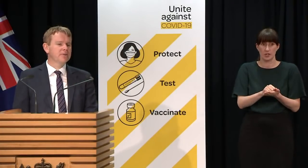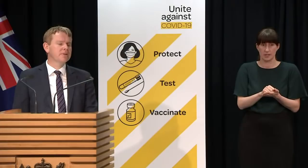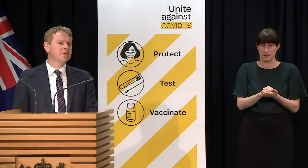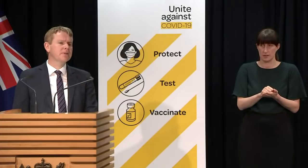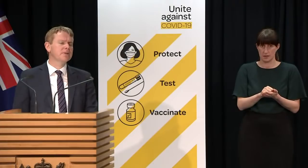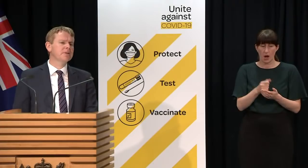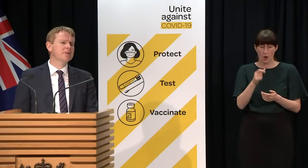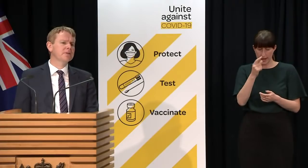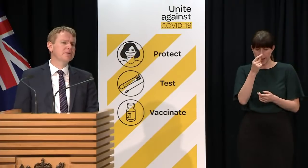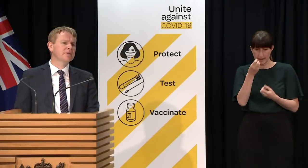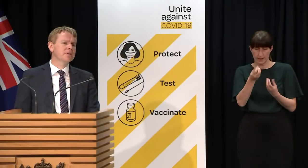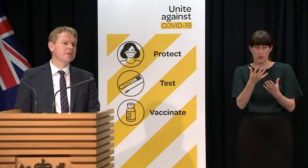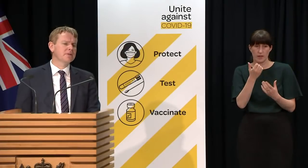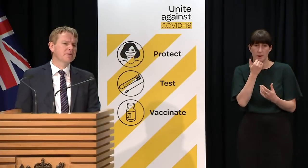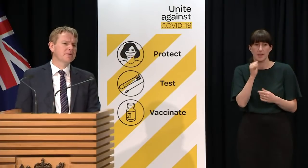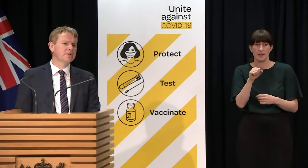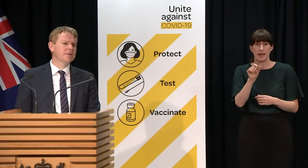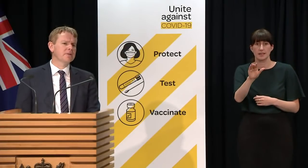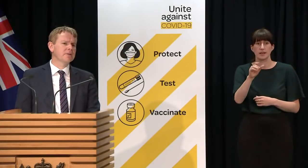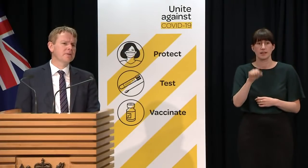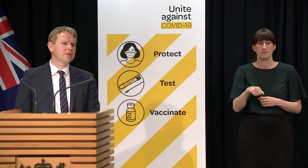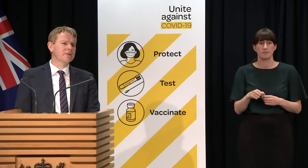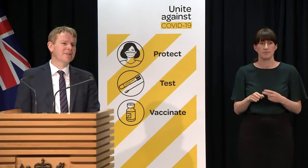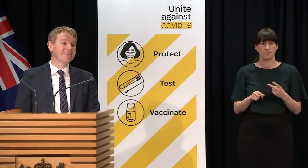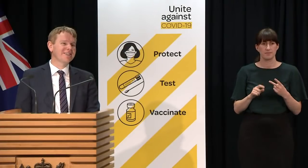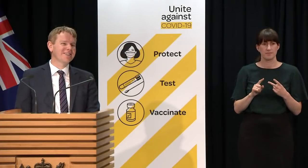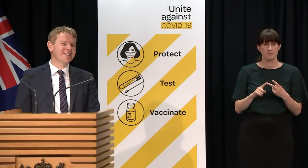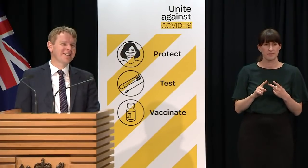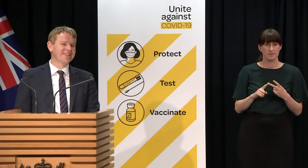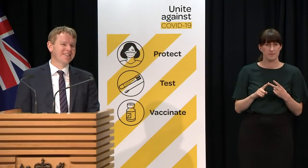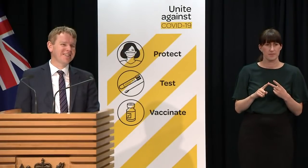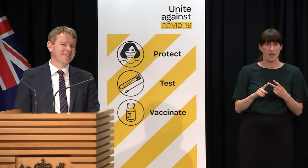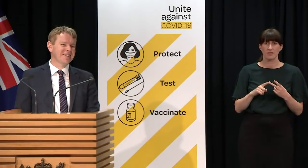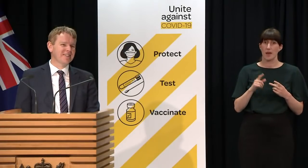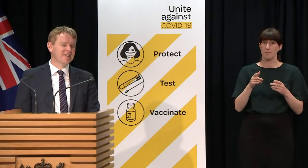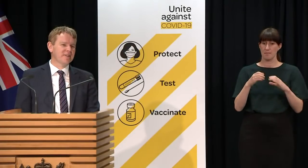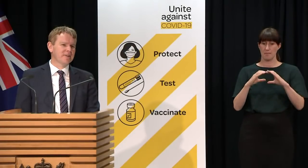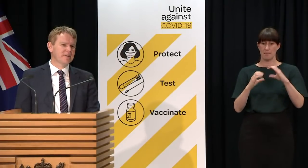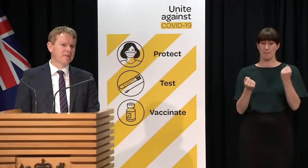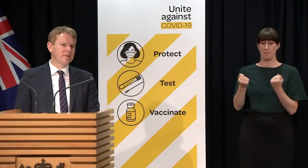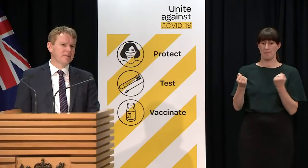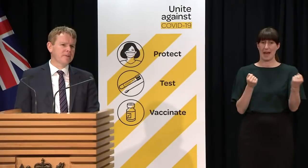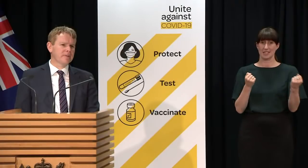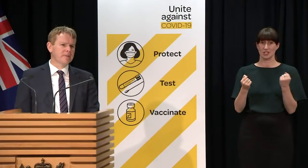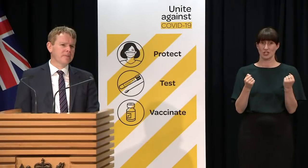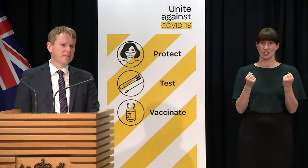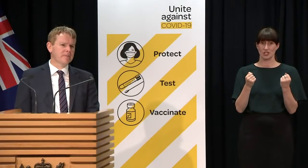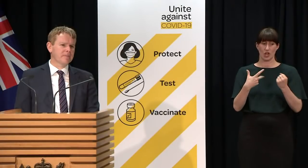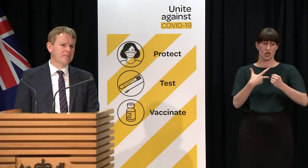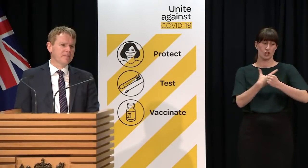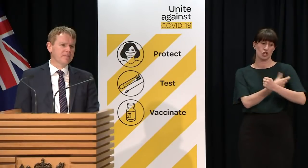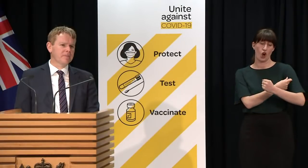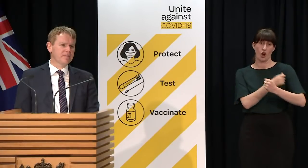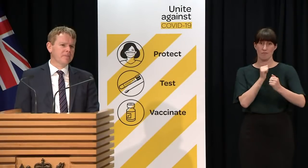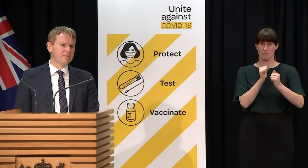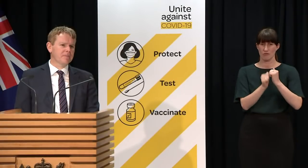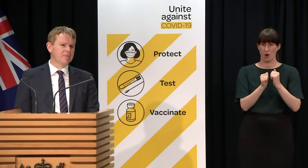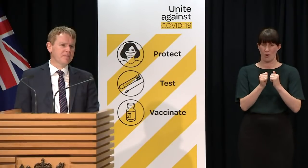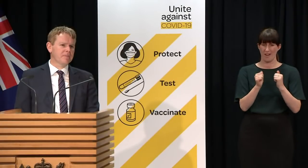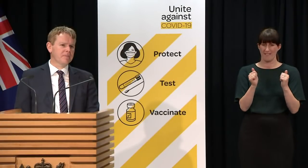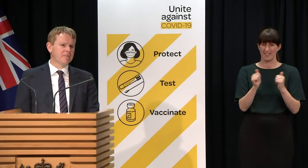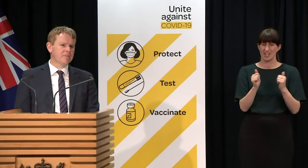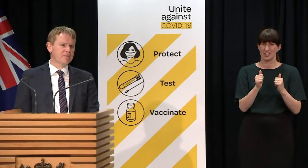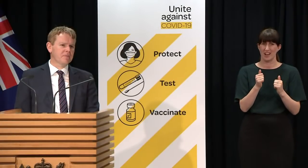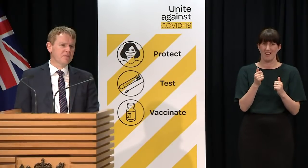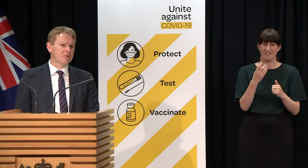you. I saw that the Shop Row buses had only vaccinated about 400 people combined in a week. That sounds